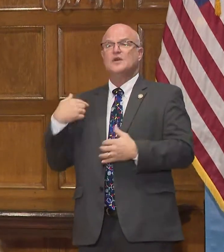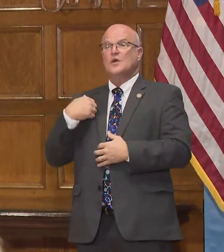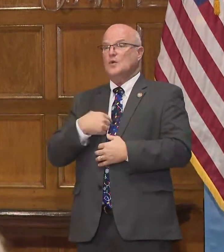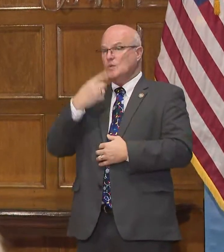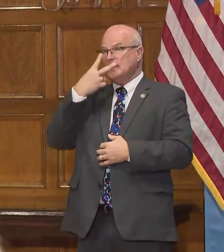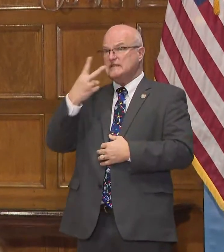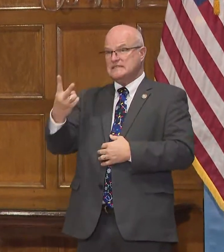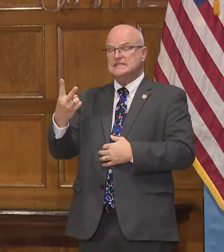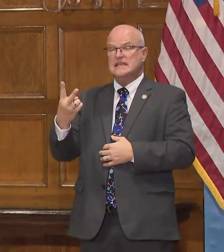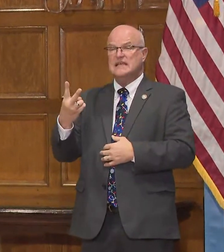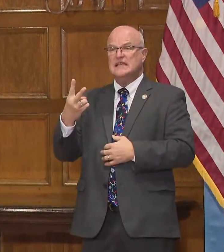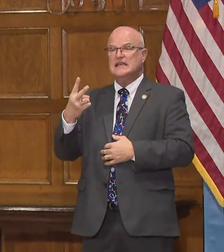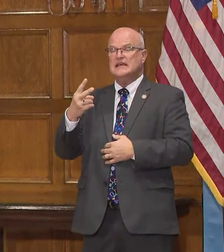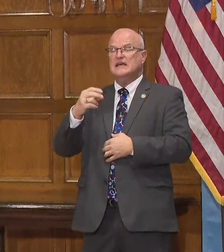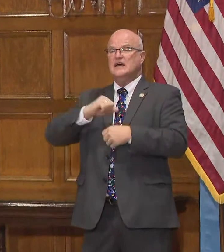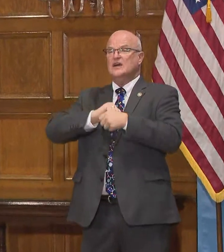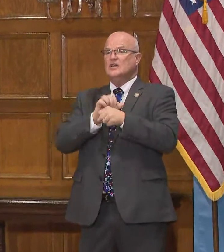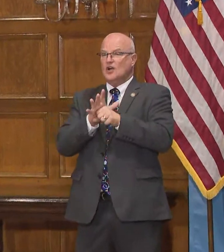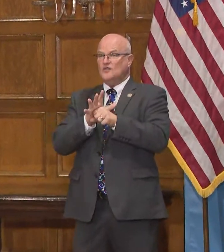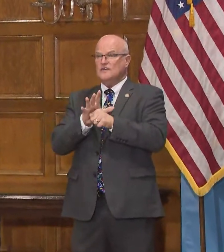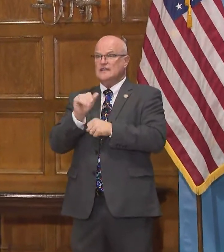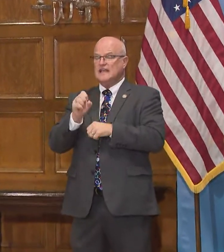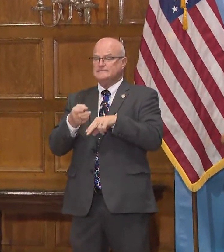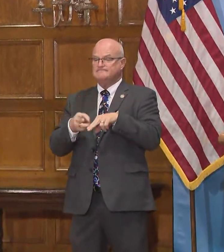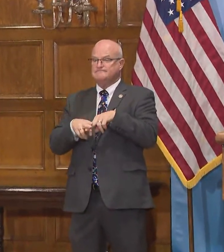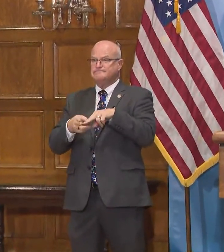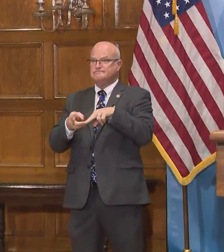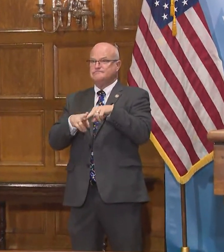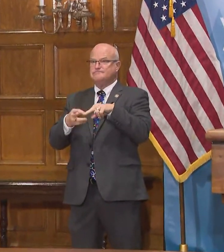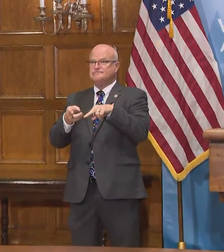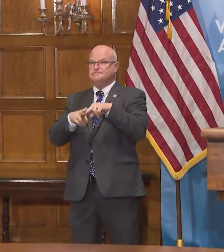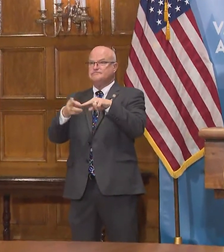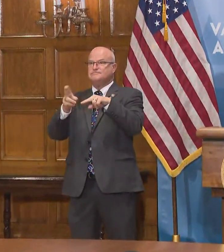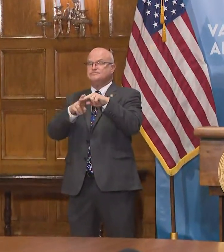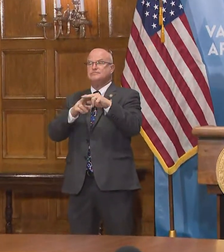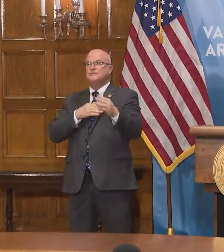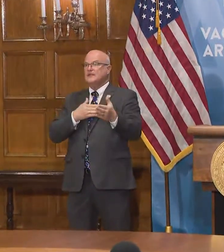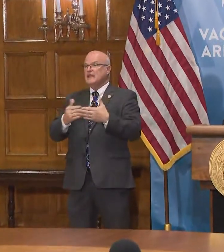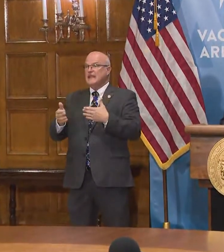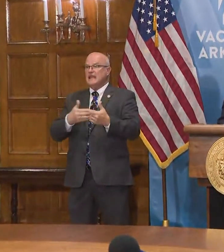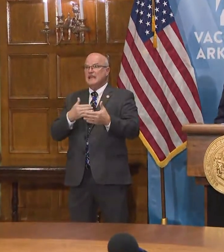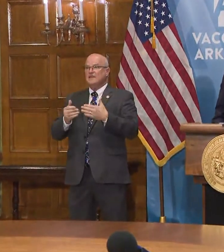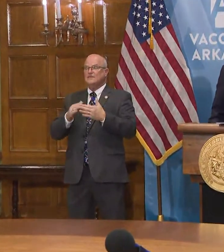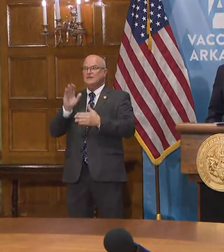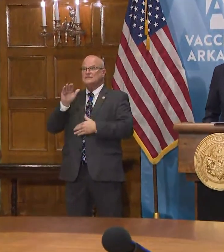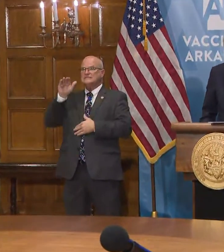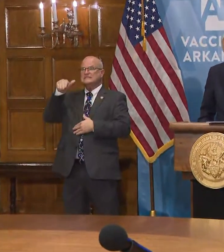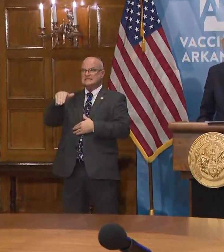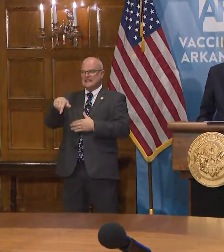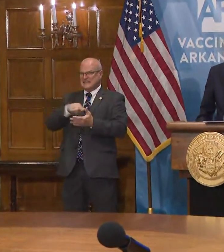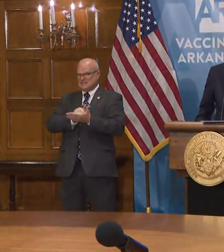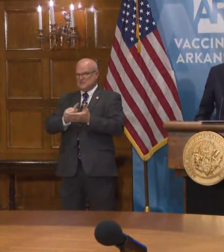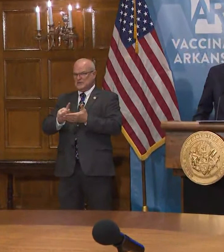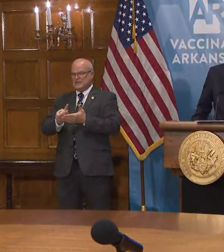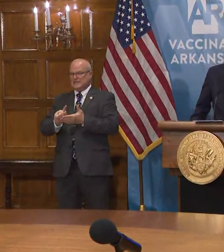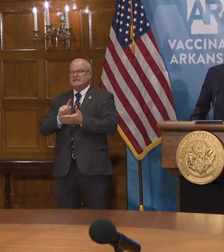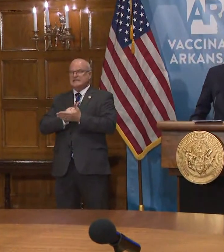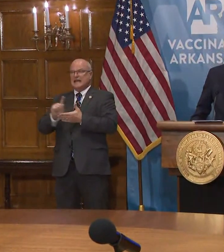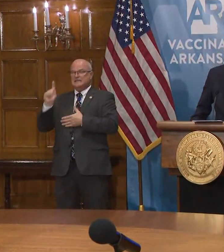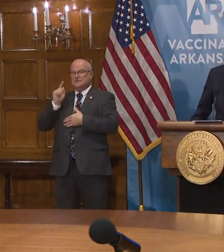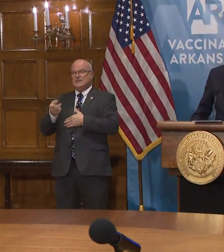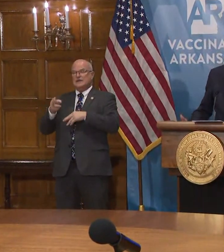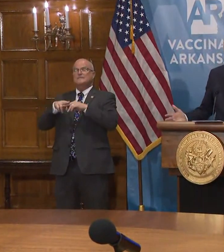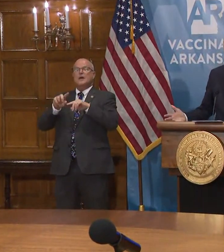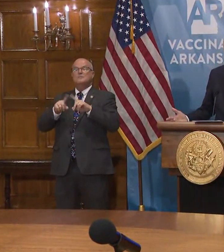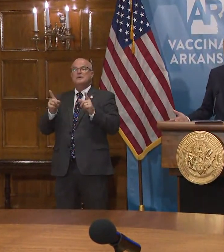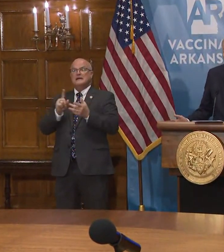our COVID-19 cases are continuing to rise, even though they're down a little bit this week from last week.